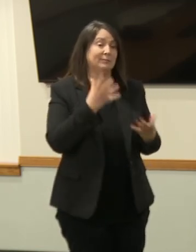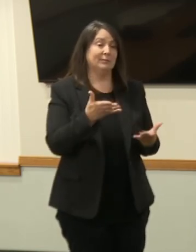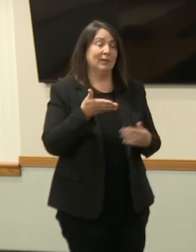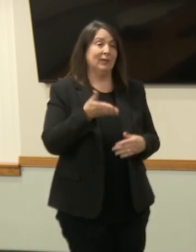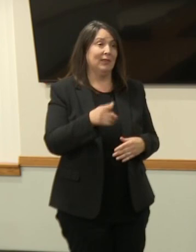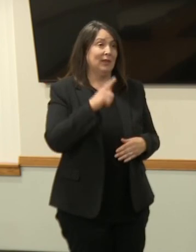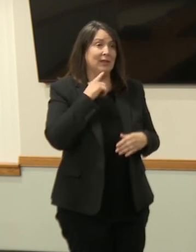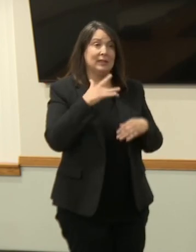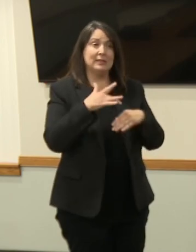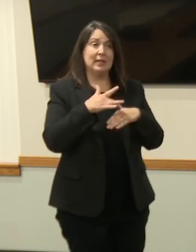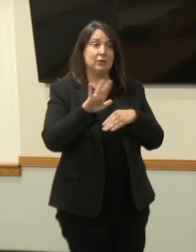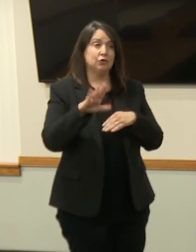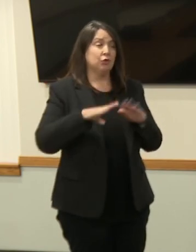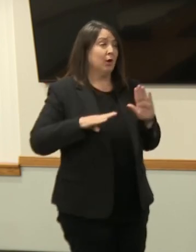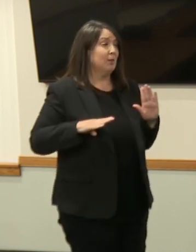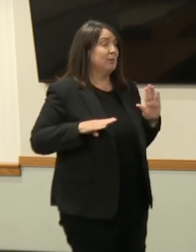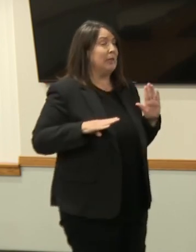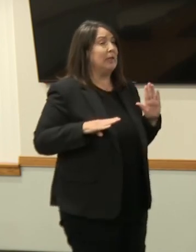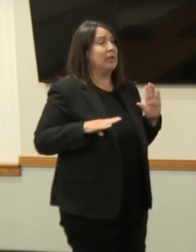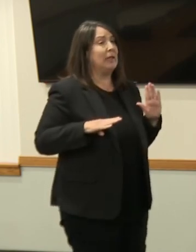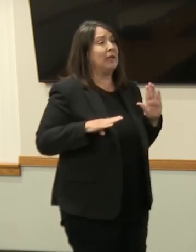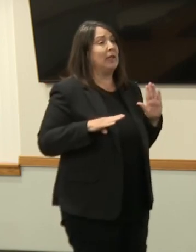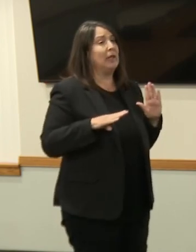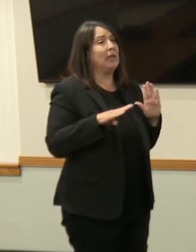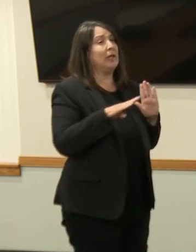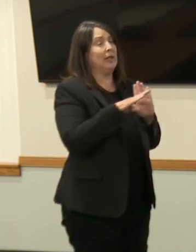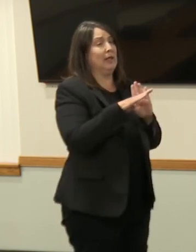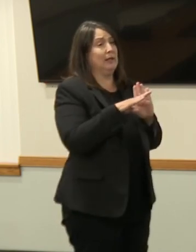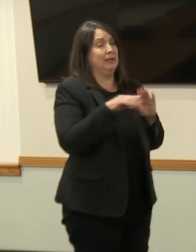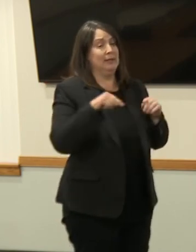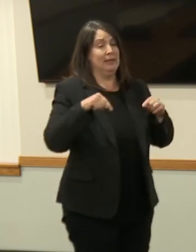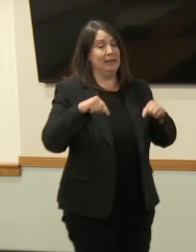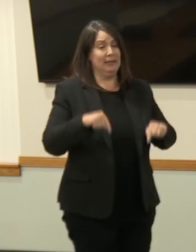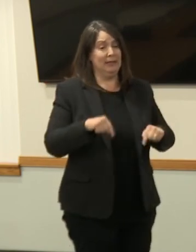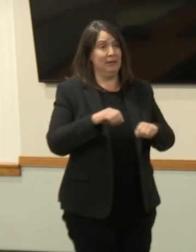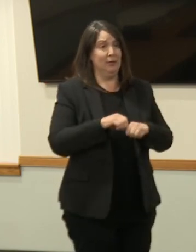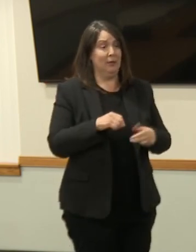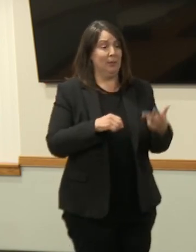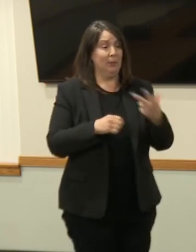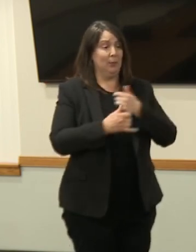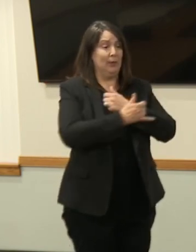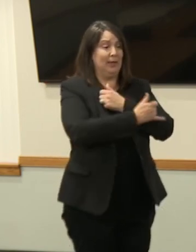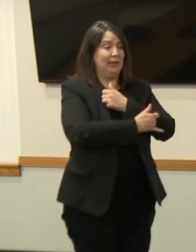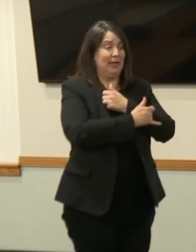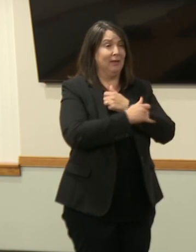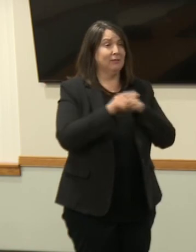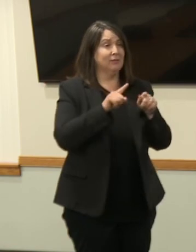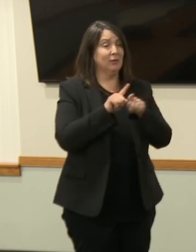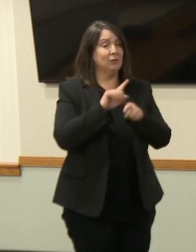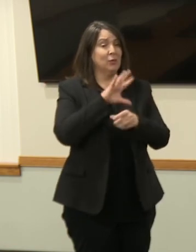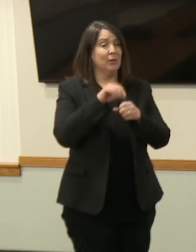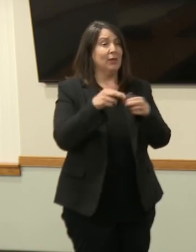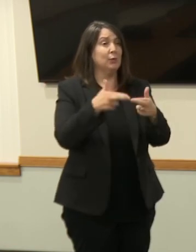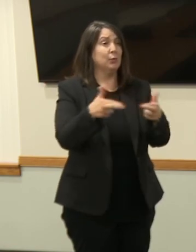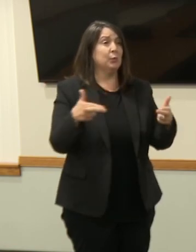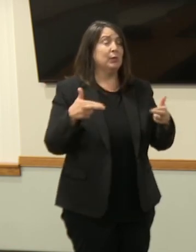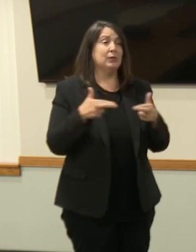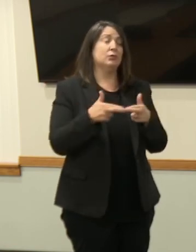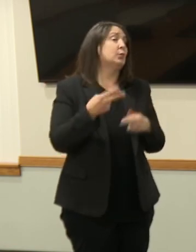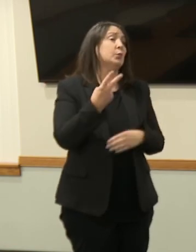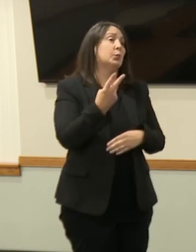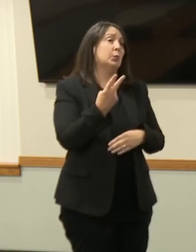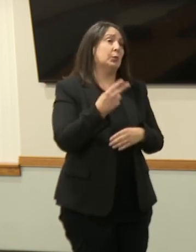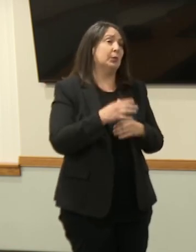very sharp incline in our number of cases, both here in our Tri-County and within our region. In regards to our